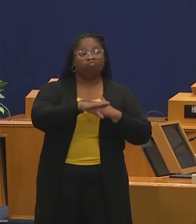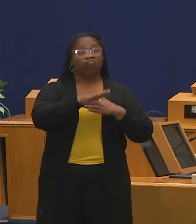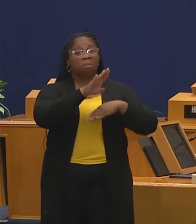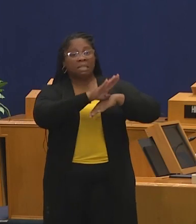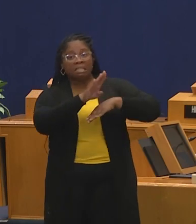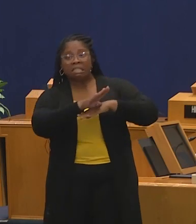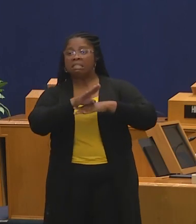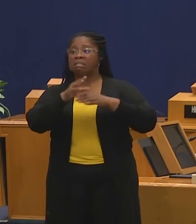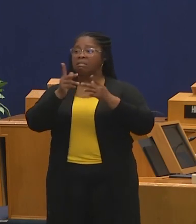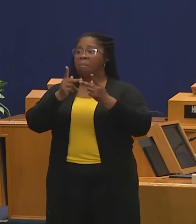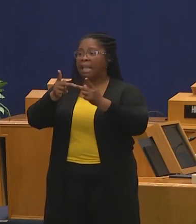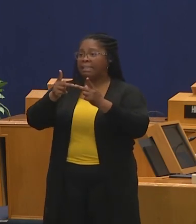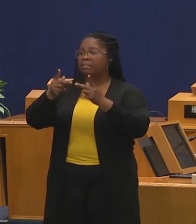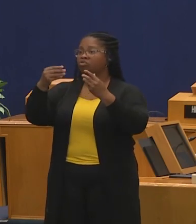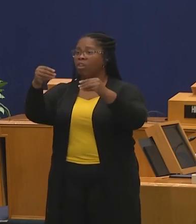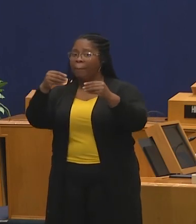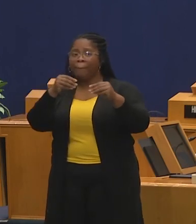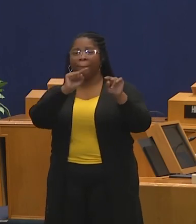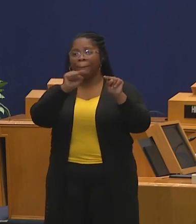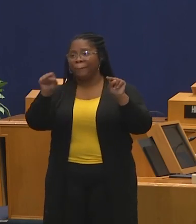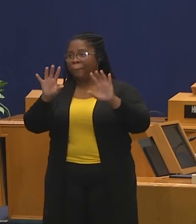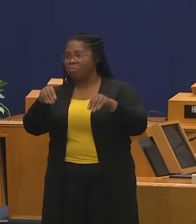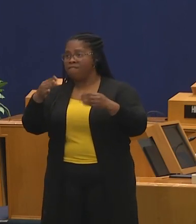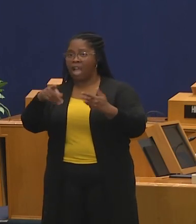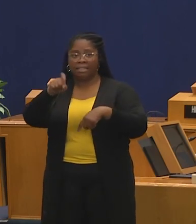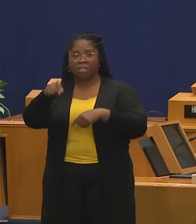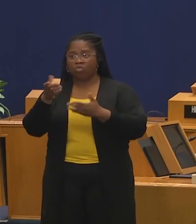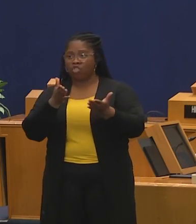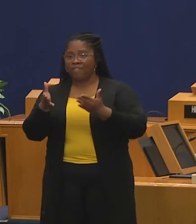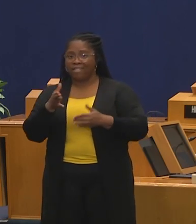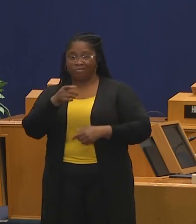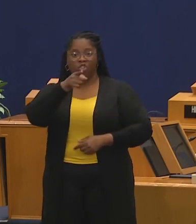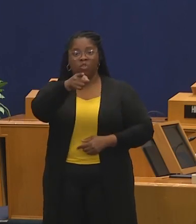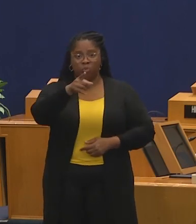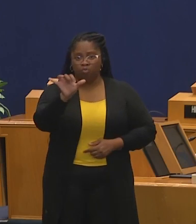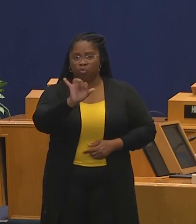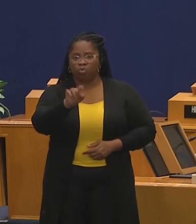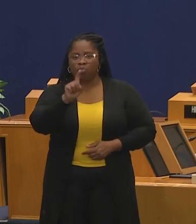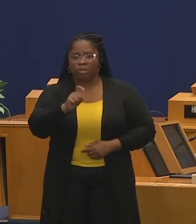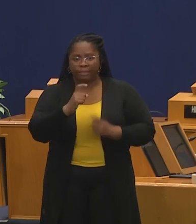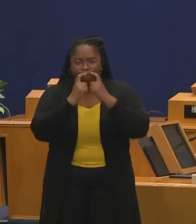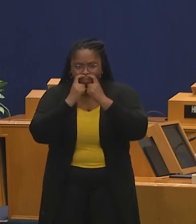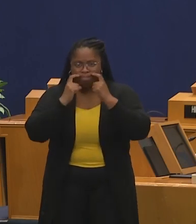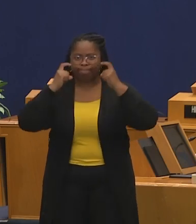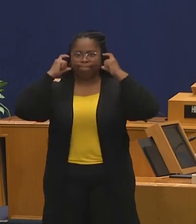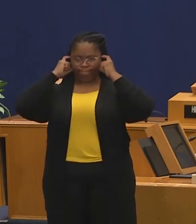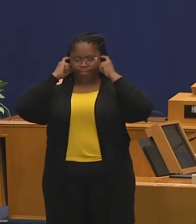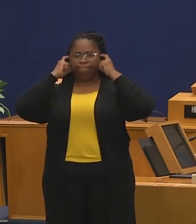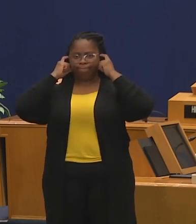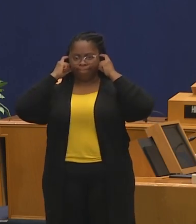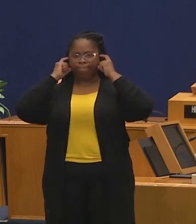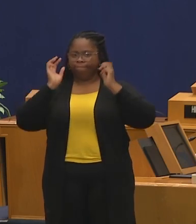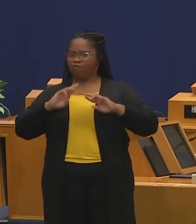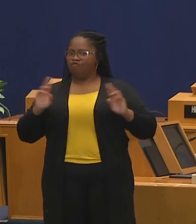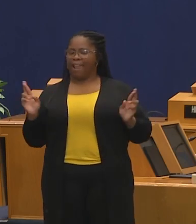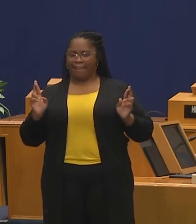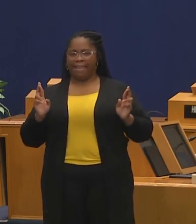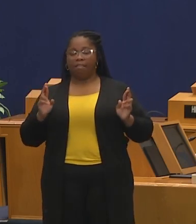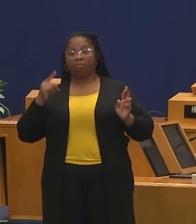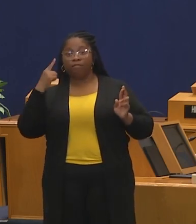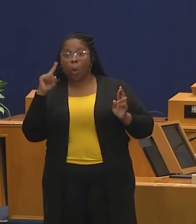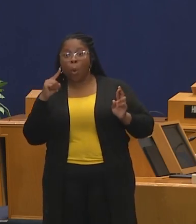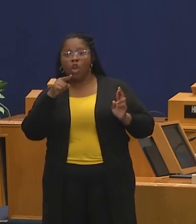that provides essential services, you too need to put on your cloth face covering so that you provide some